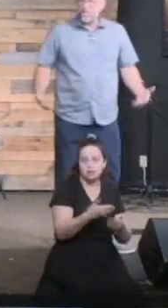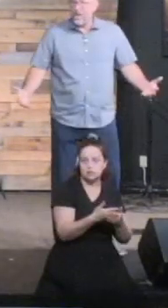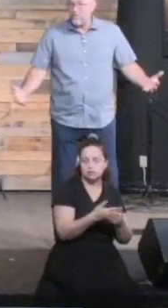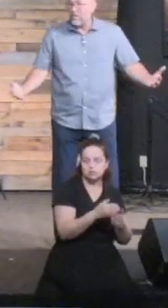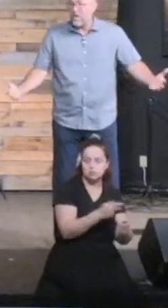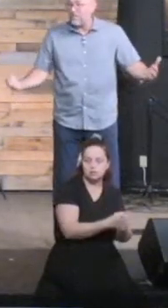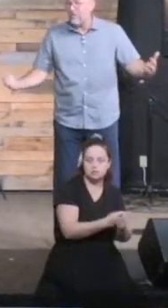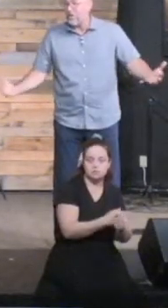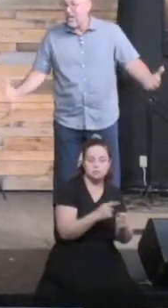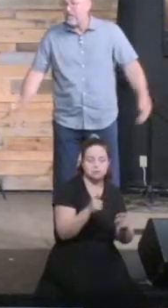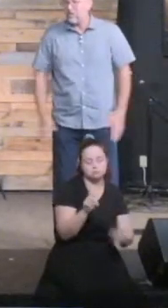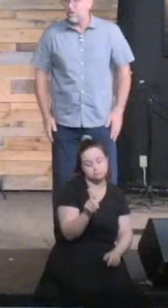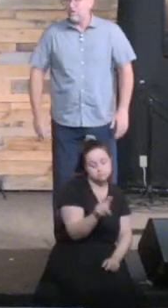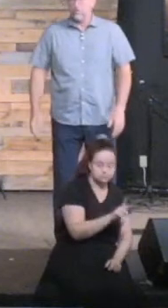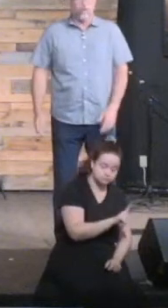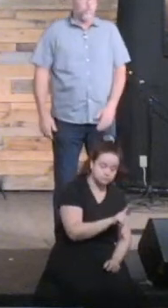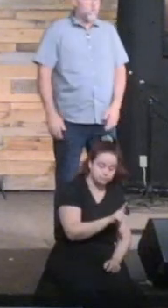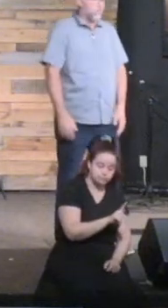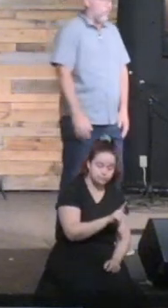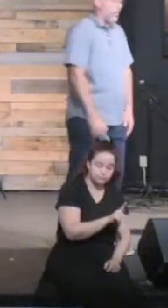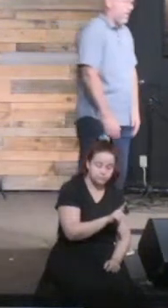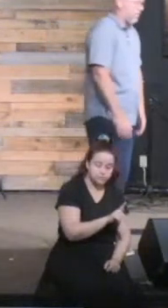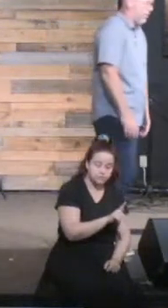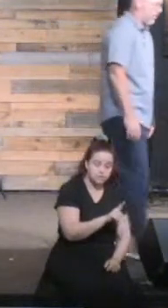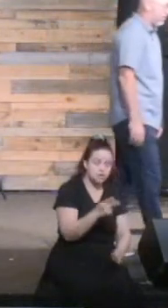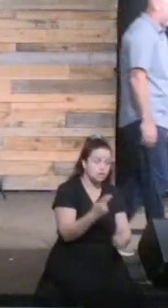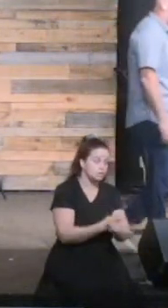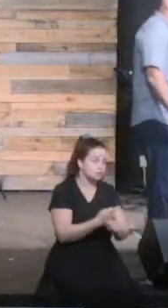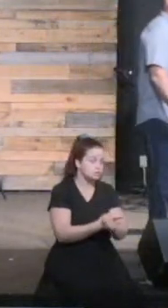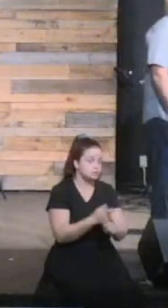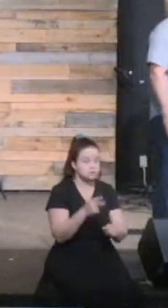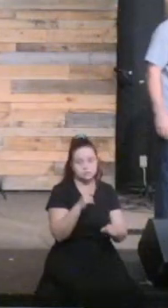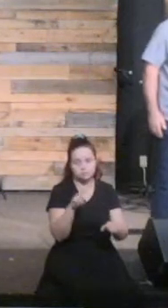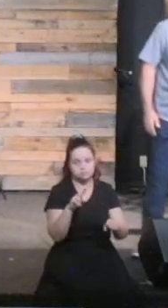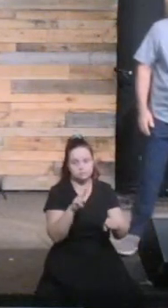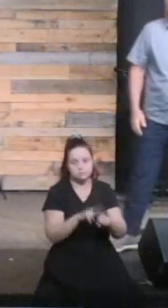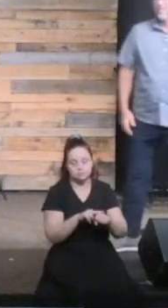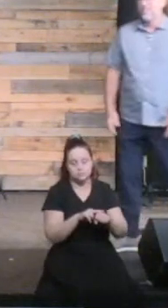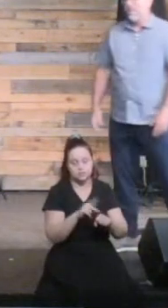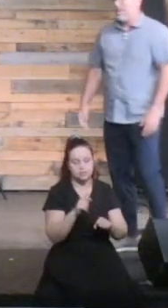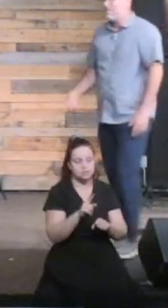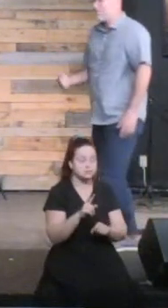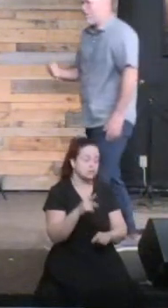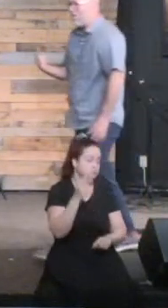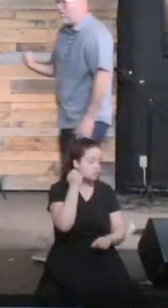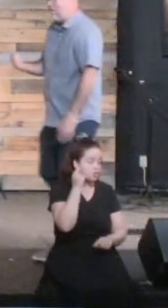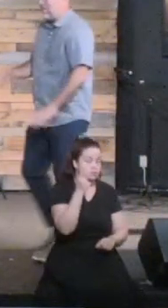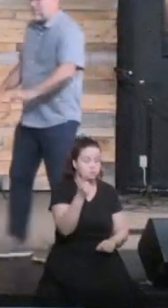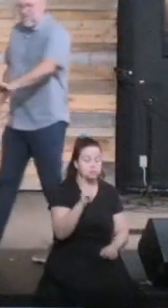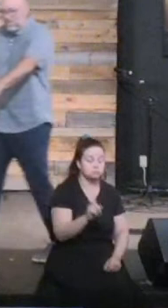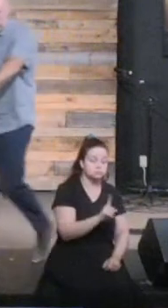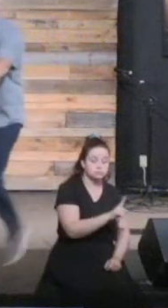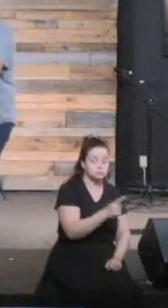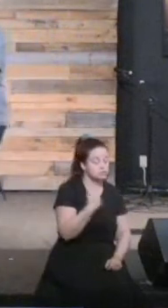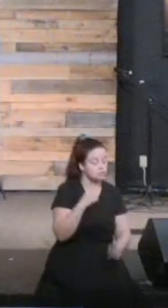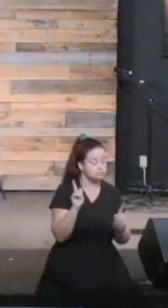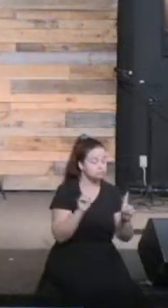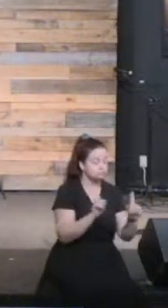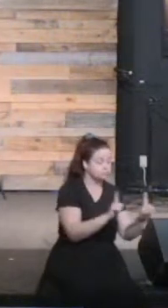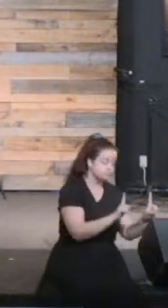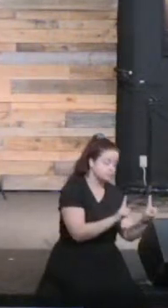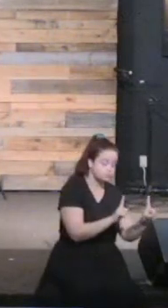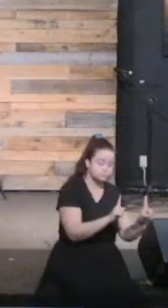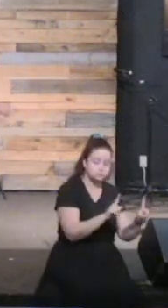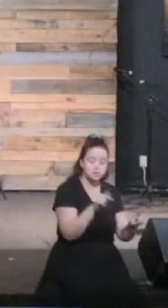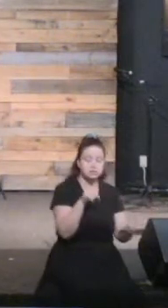and then sheep because of their nature goes well if one's moving I'm moving and so this young man